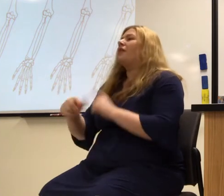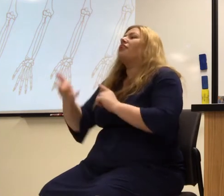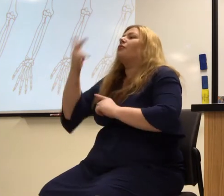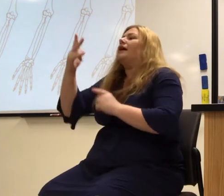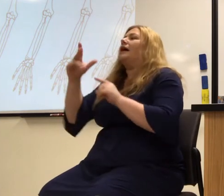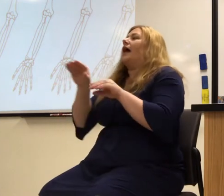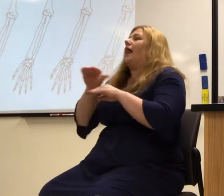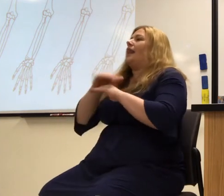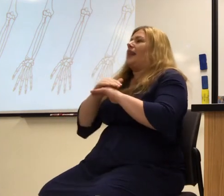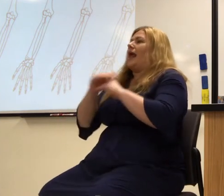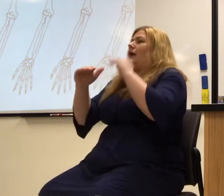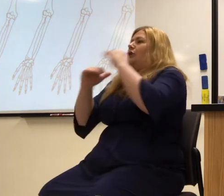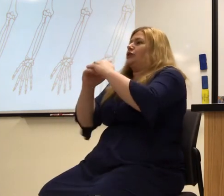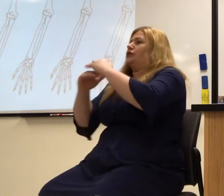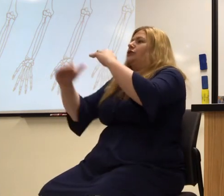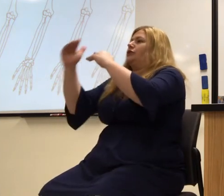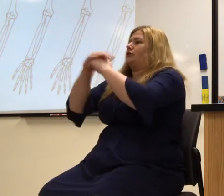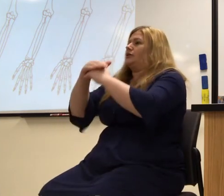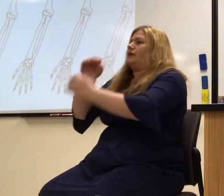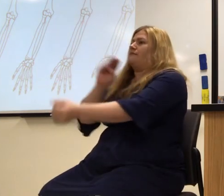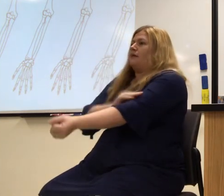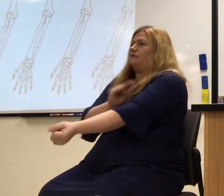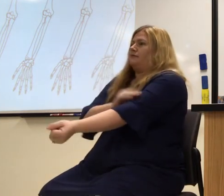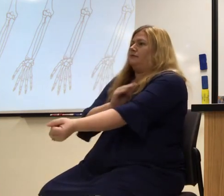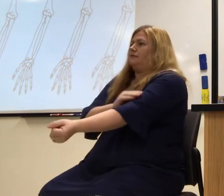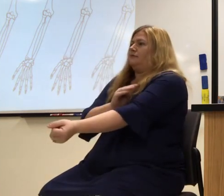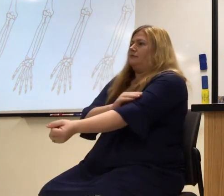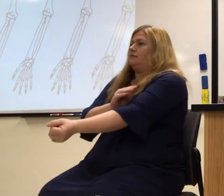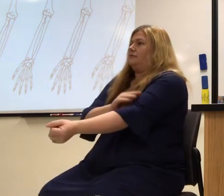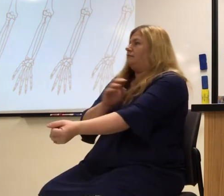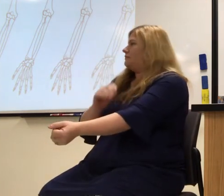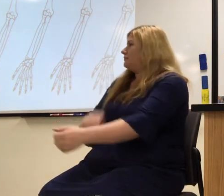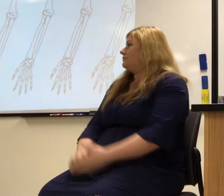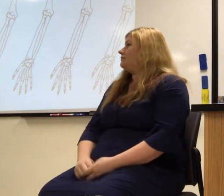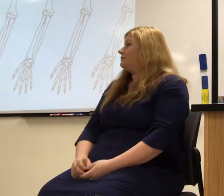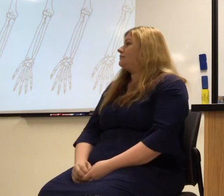all. So be thankful for that. But the ones that are on your list,